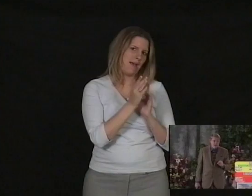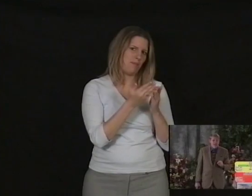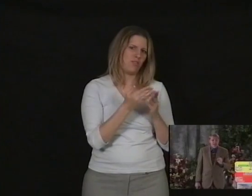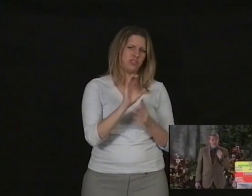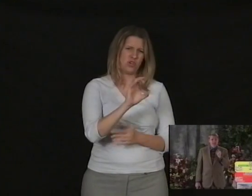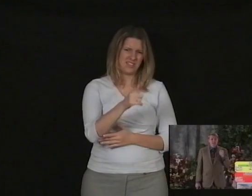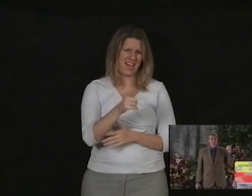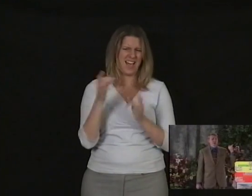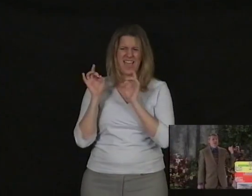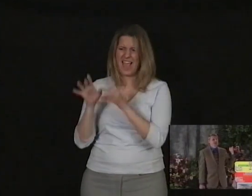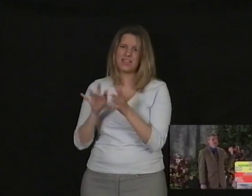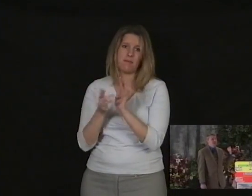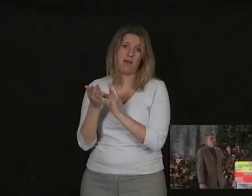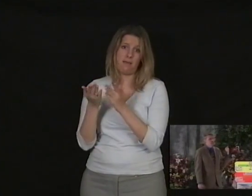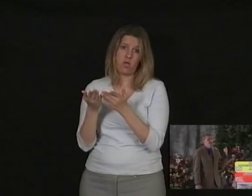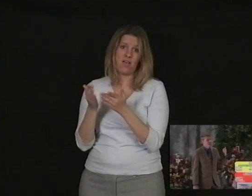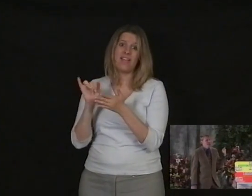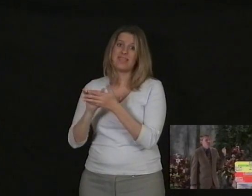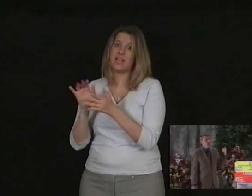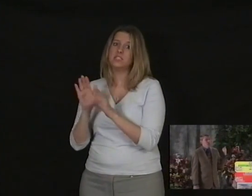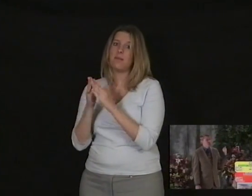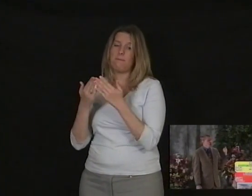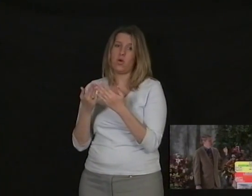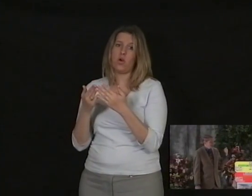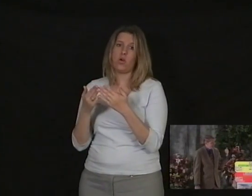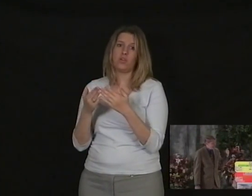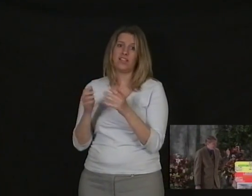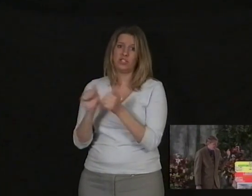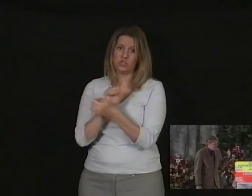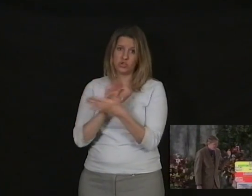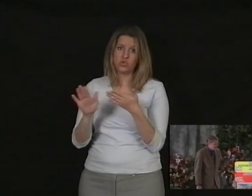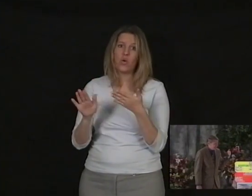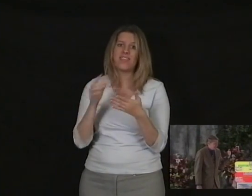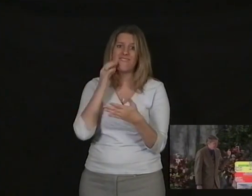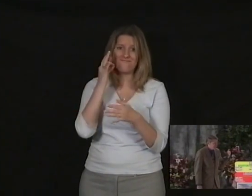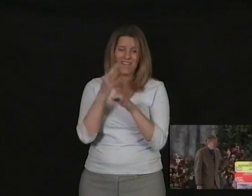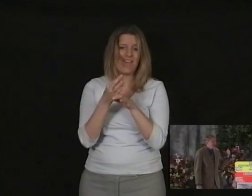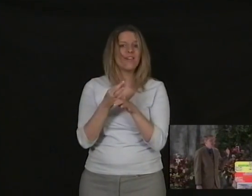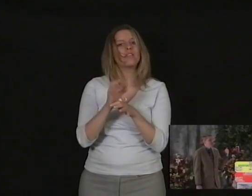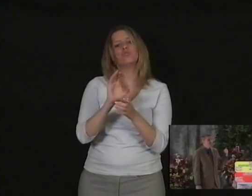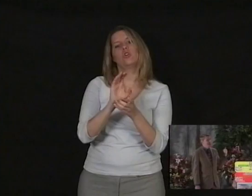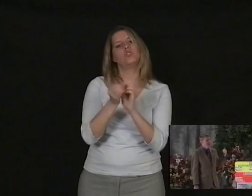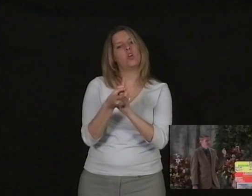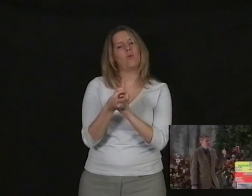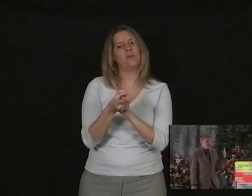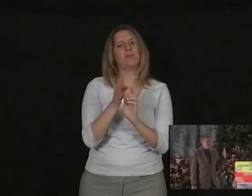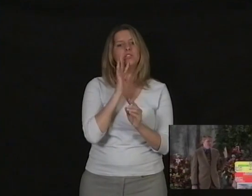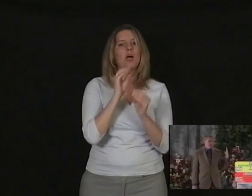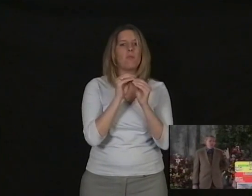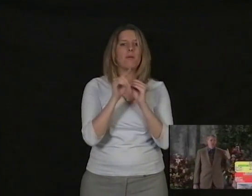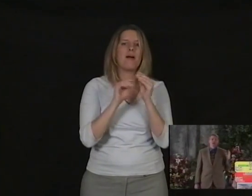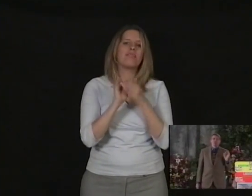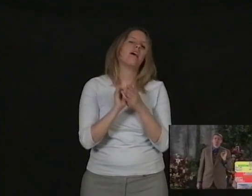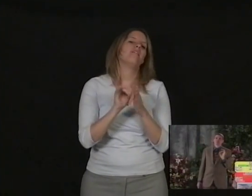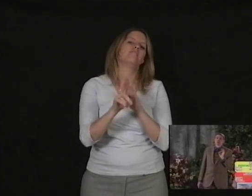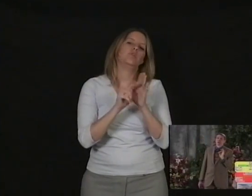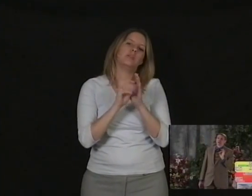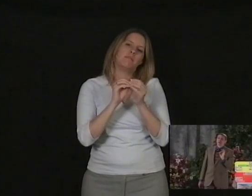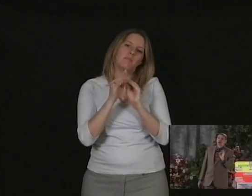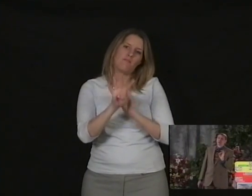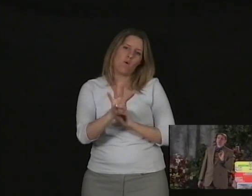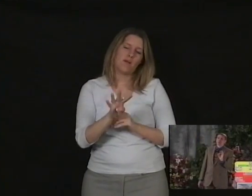Bible. And that's the book that destroyed the faith of Charles Darwin. We get into more of that on videotape number 4.